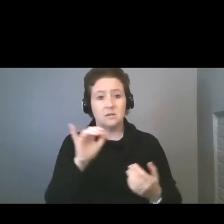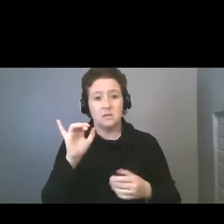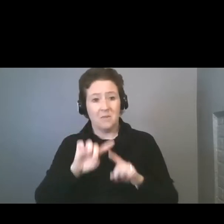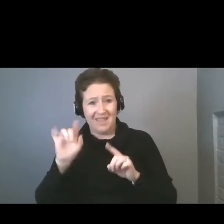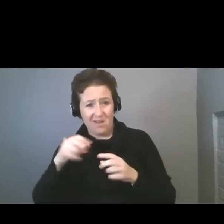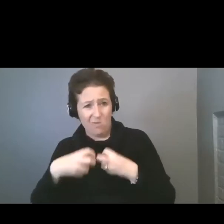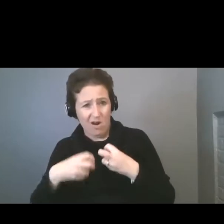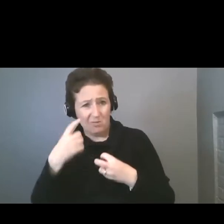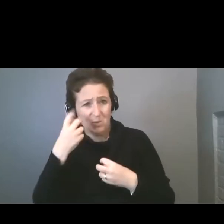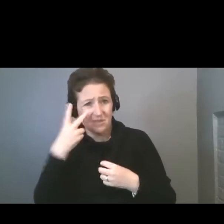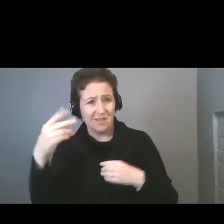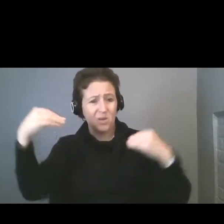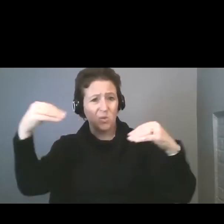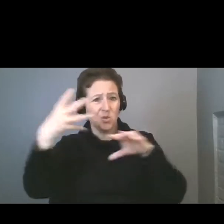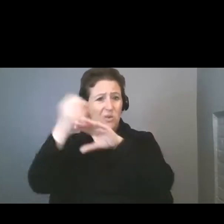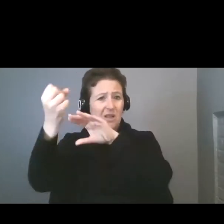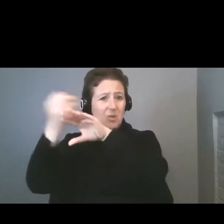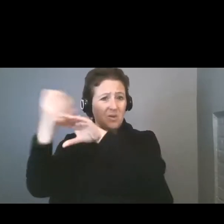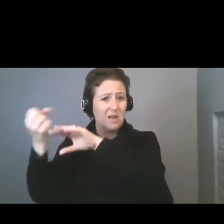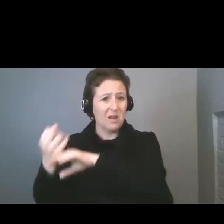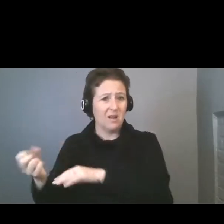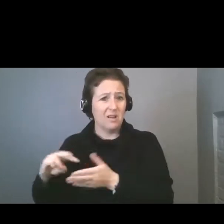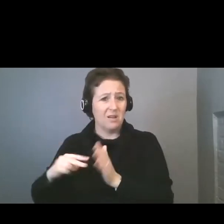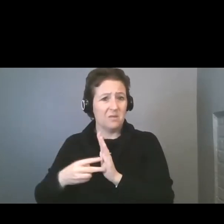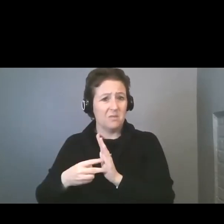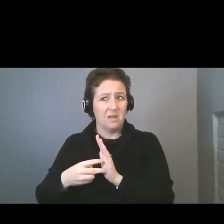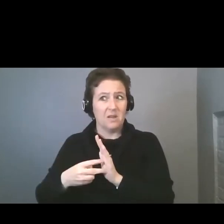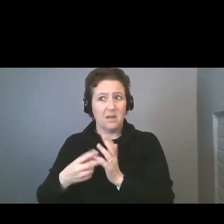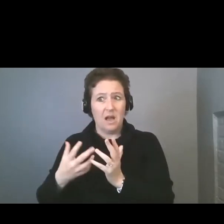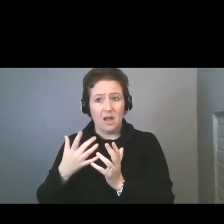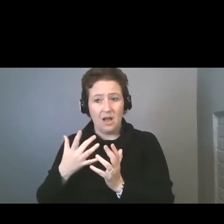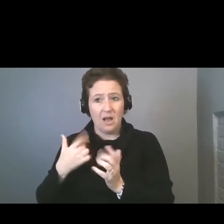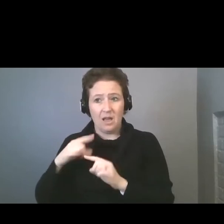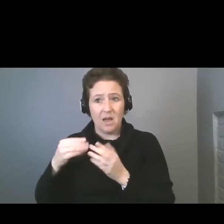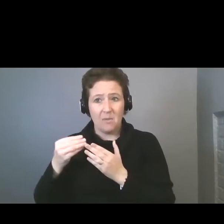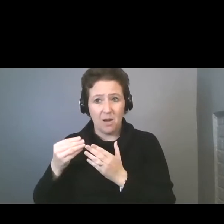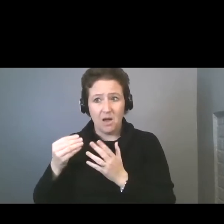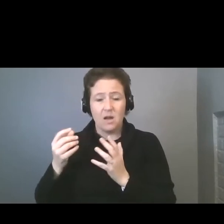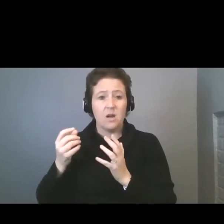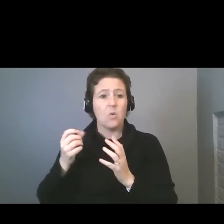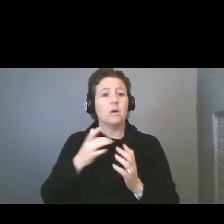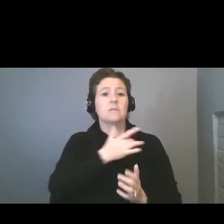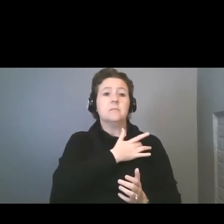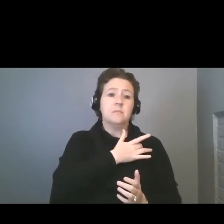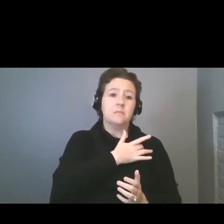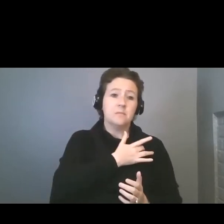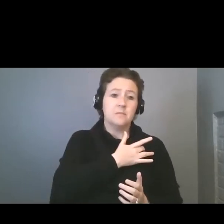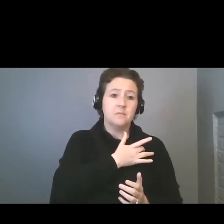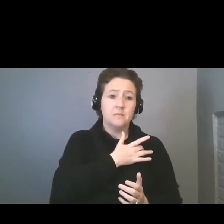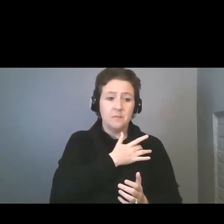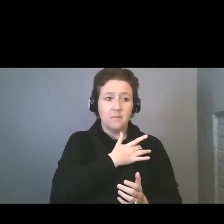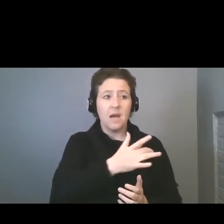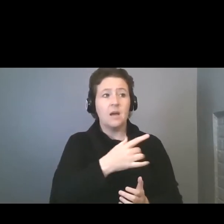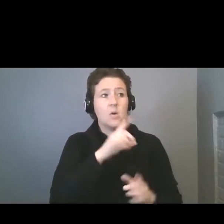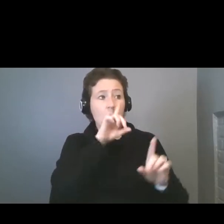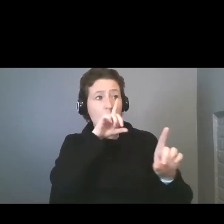saw at the stores we're out of things. Well, that didn't leave anything to buy, or lead times that normally measured in weeks are measured in months. But